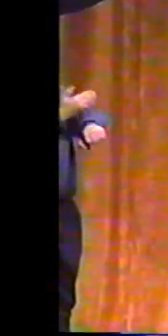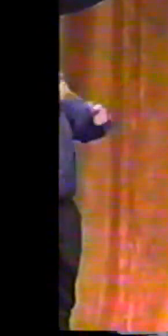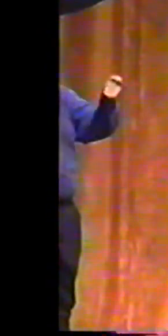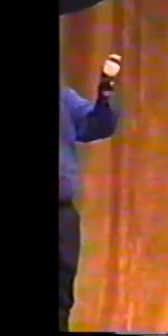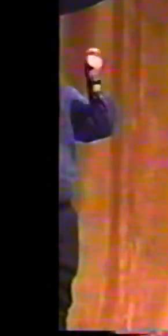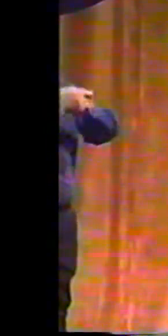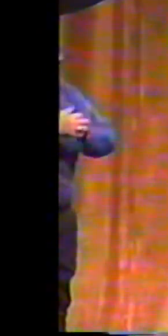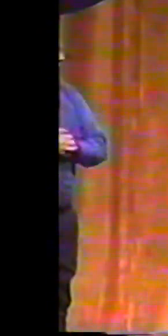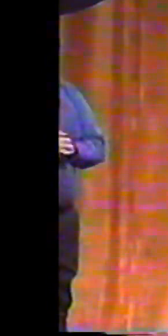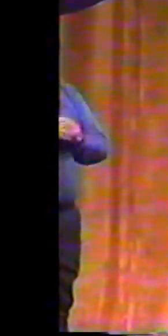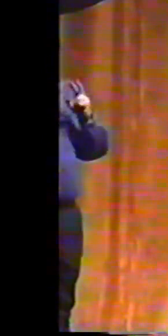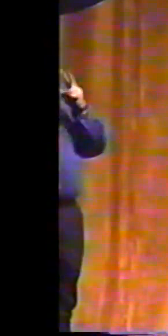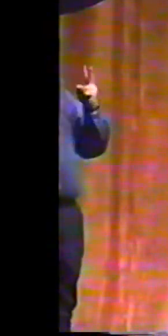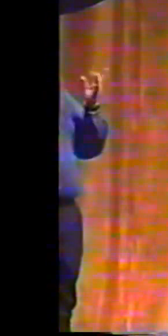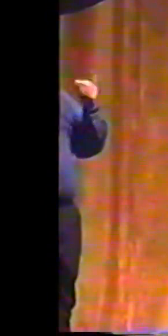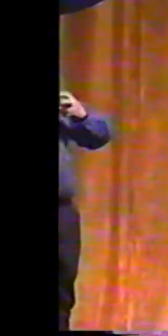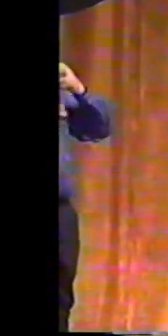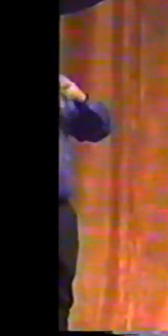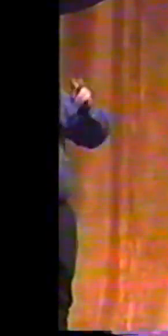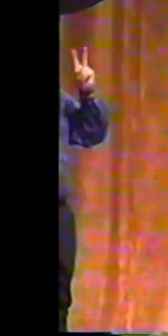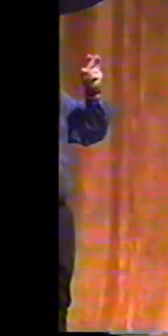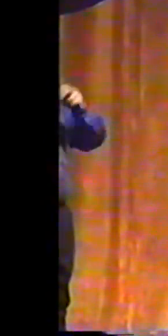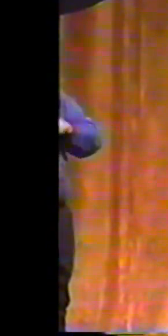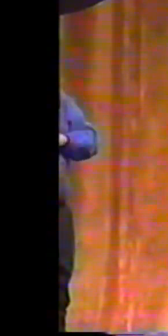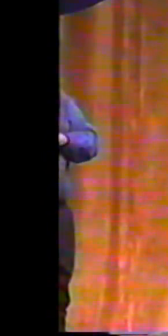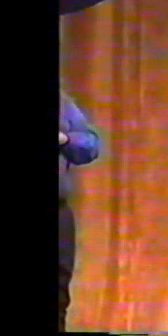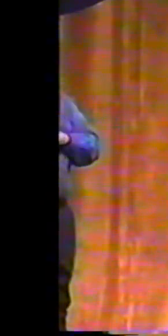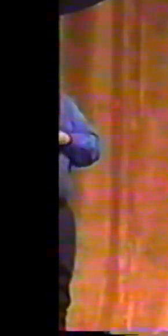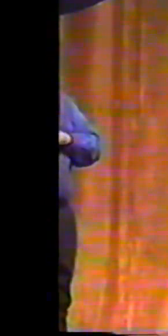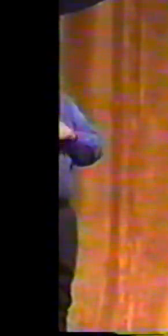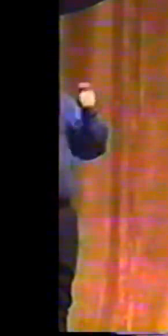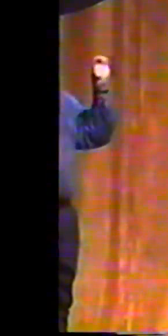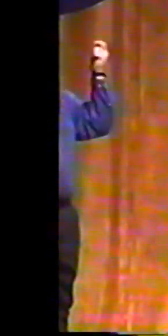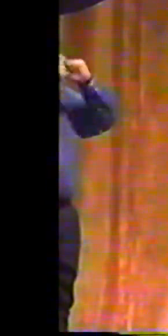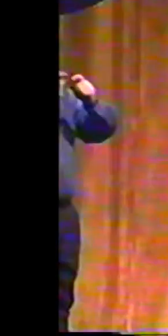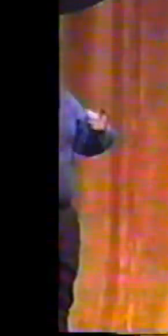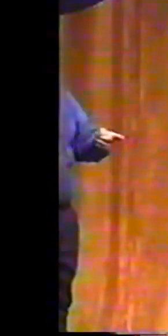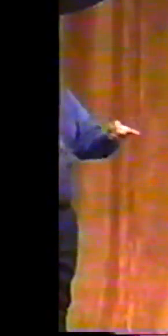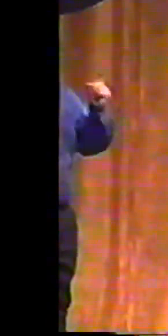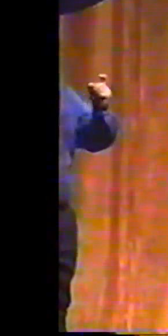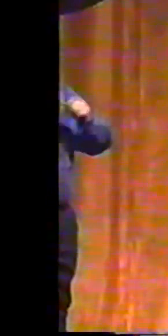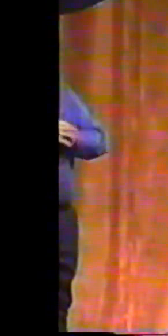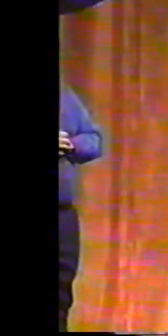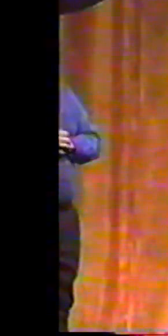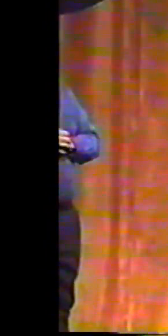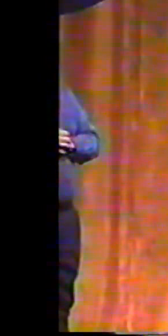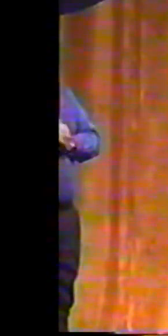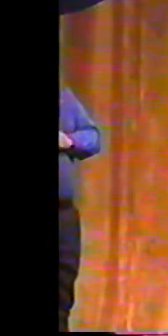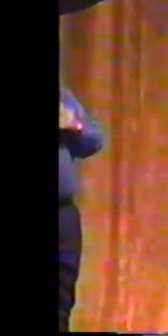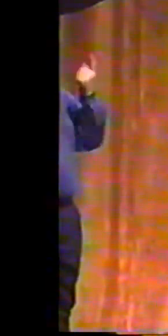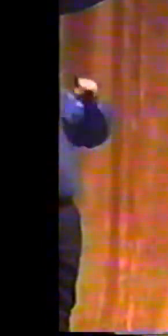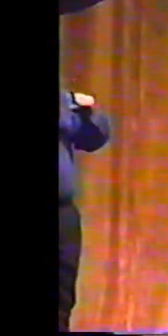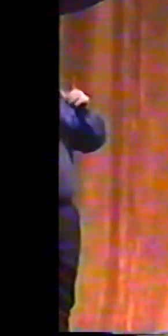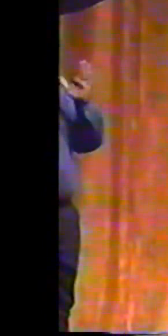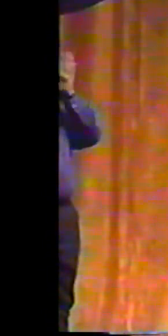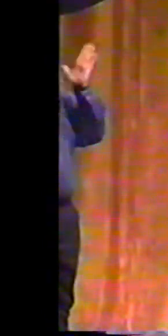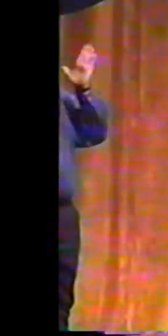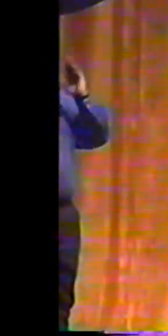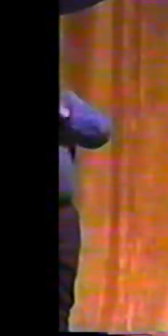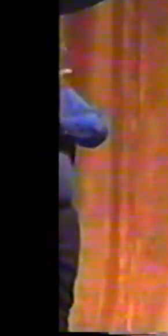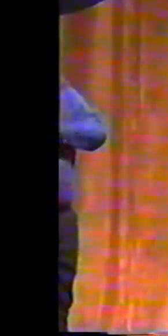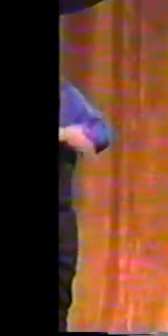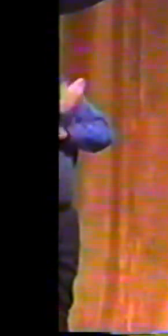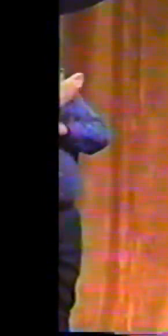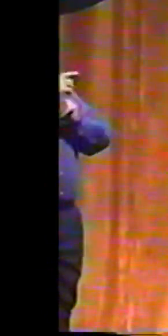very difficult issue, and I don't expect changes to be, no one expects changes to come overnight. But I think those are some of the repercussions